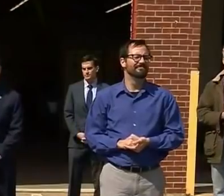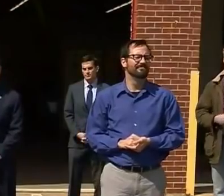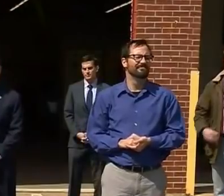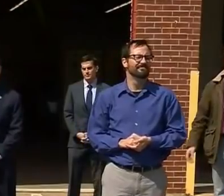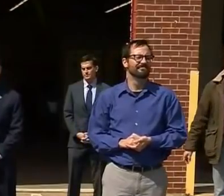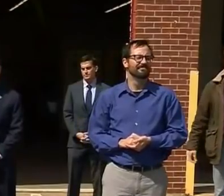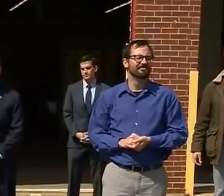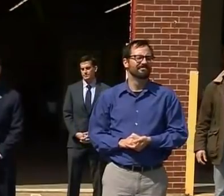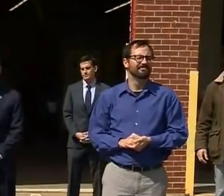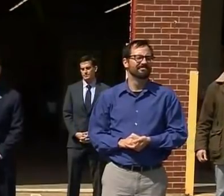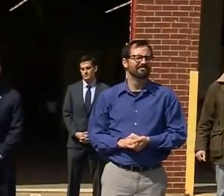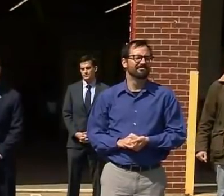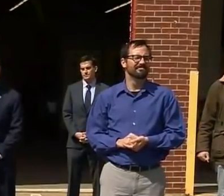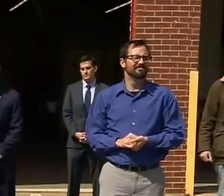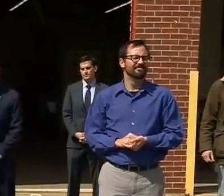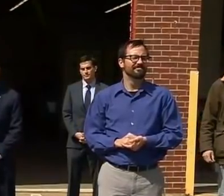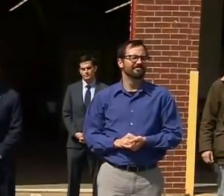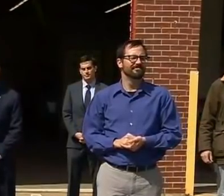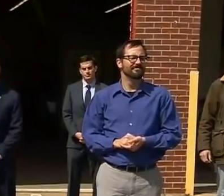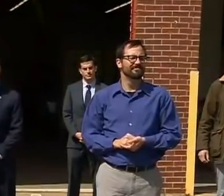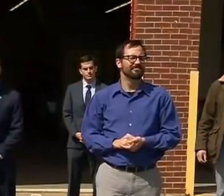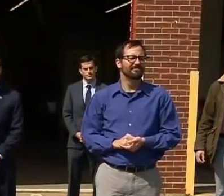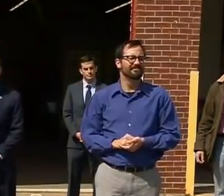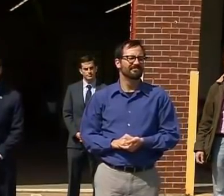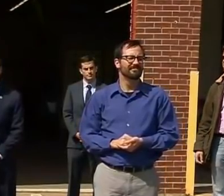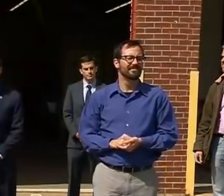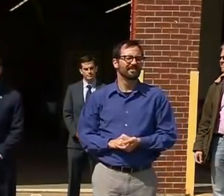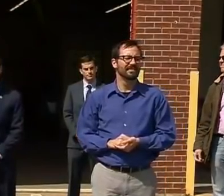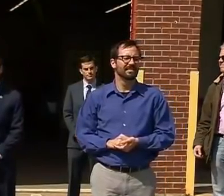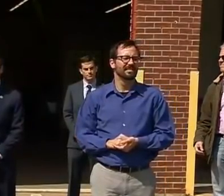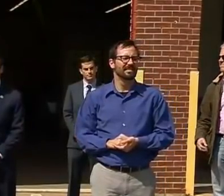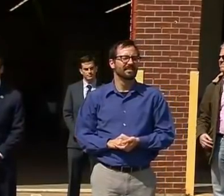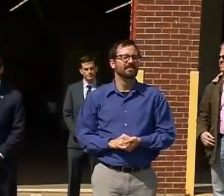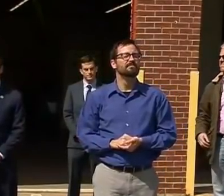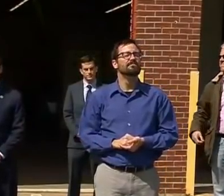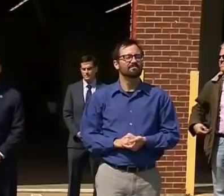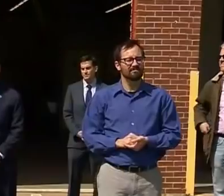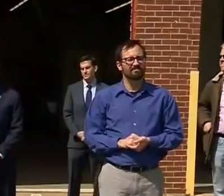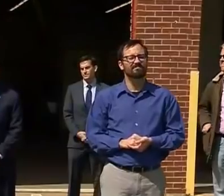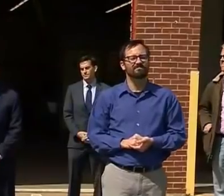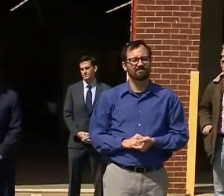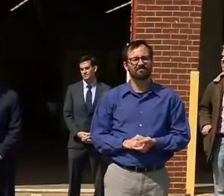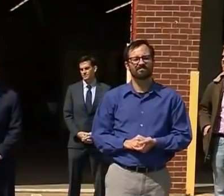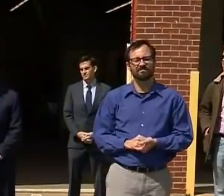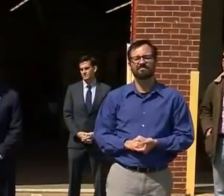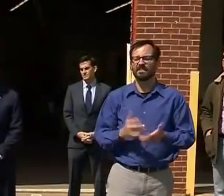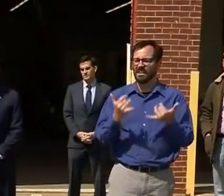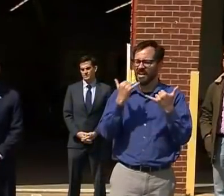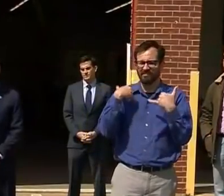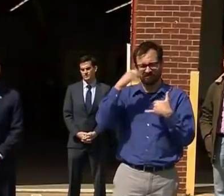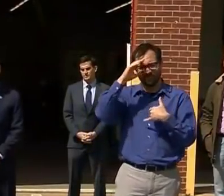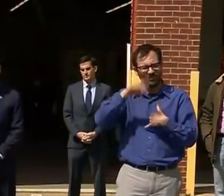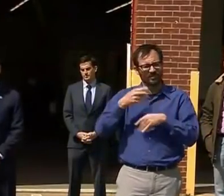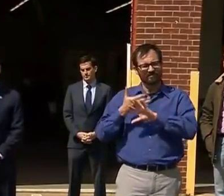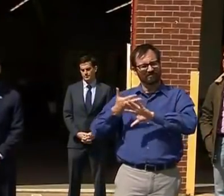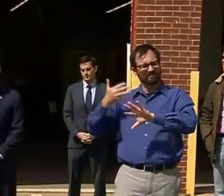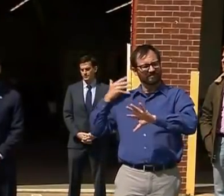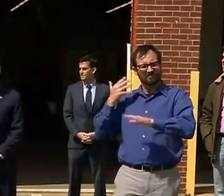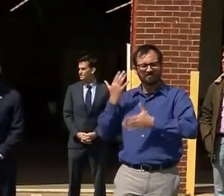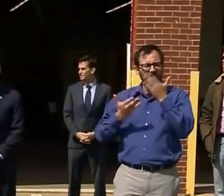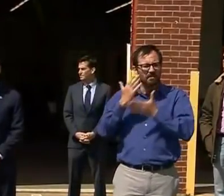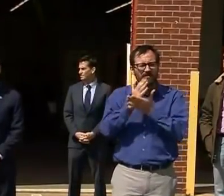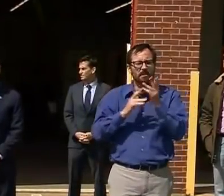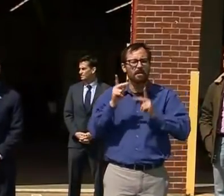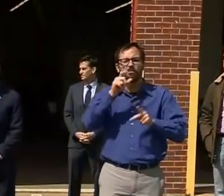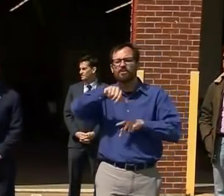speakers. Yesterday, we announced that our COVID-19 text alerts are now available in Spanish. You can